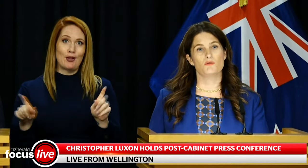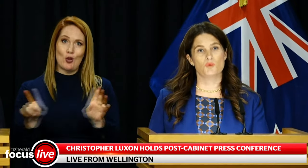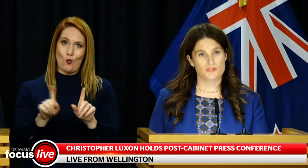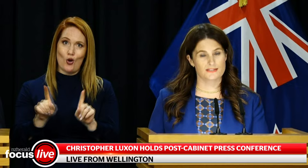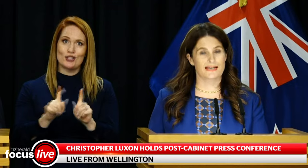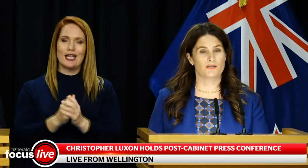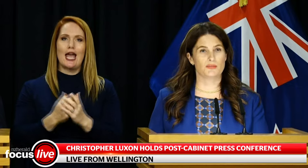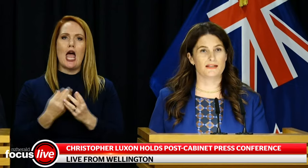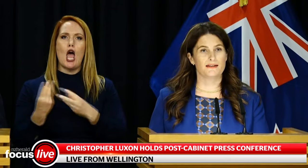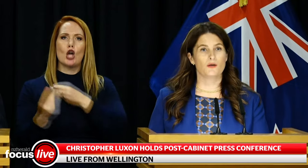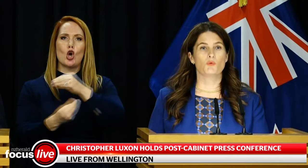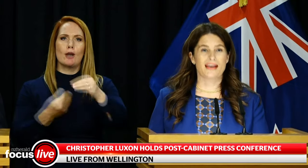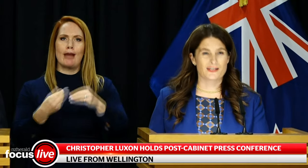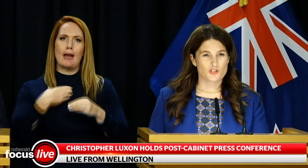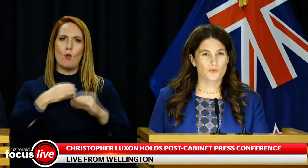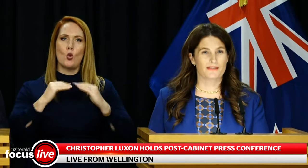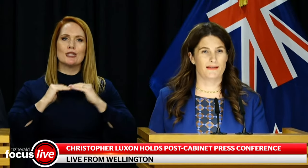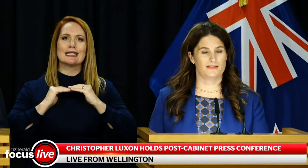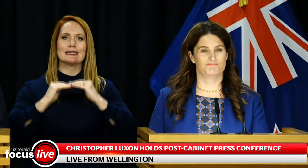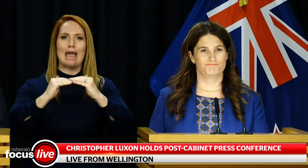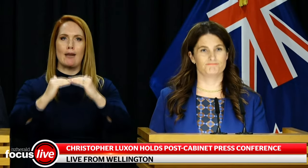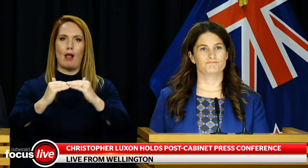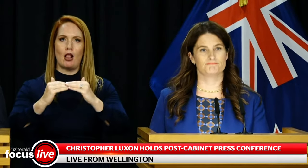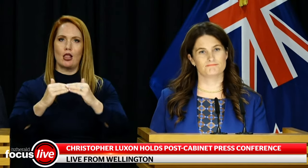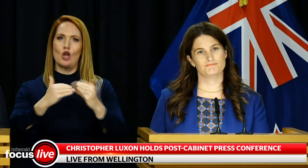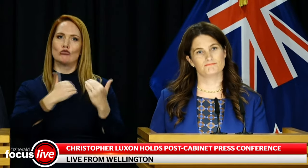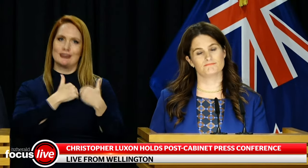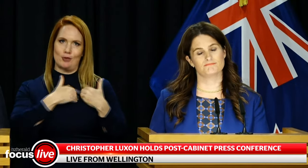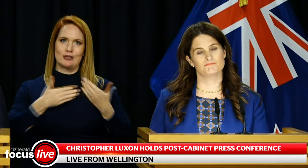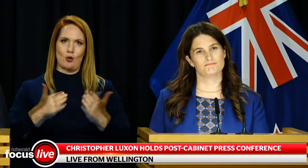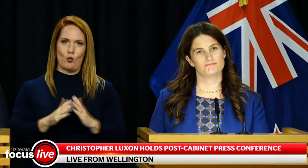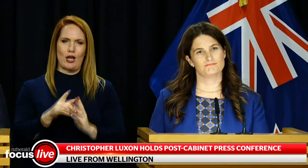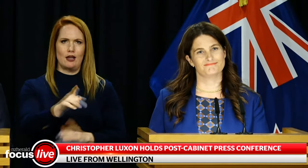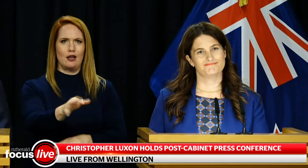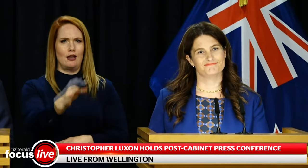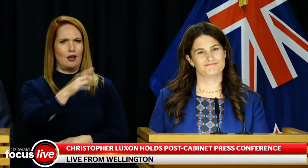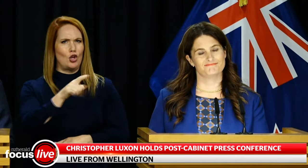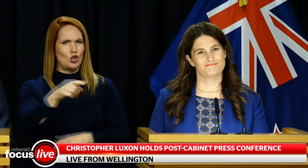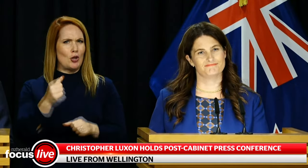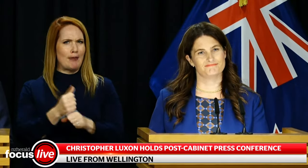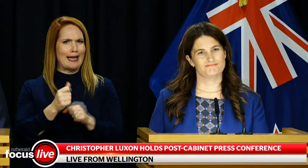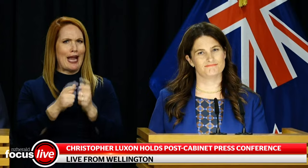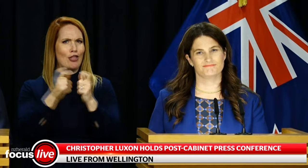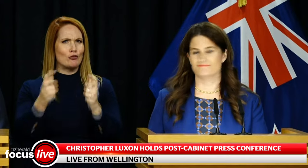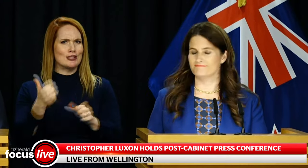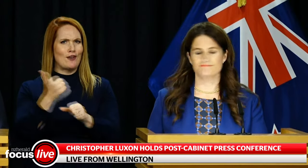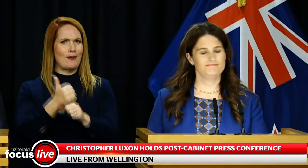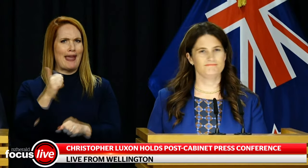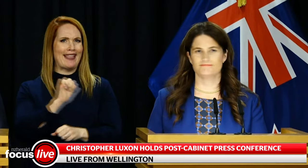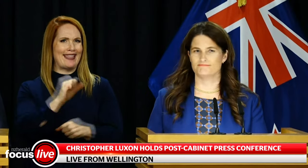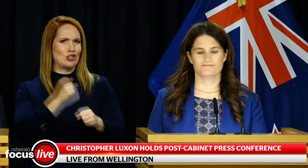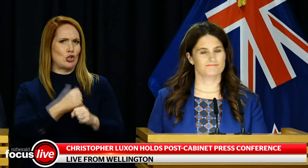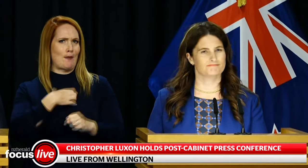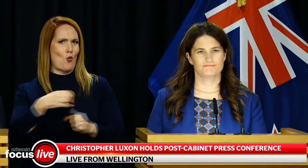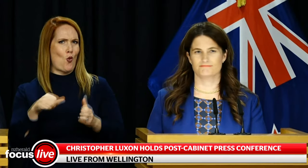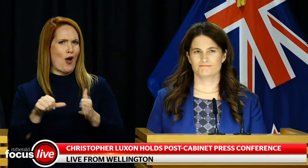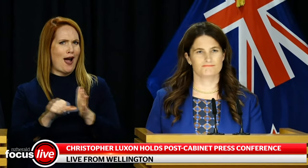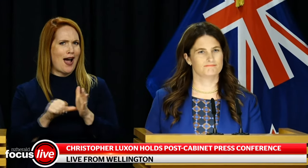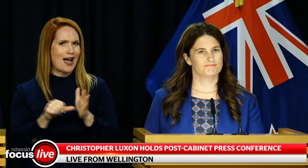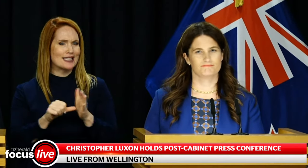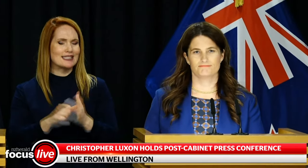economy more sustainably. We are doing that. And responsibly. Are you making the Reserve Bank's job harder? Because